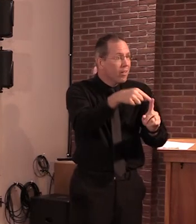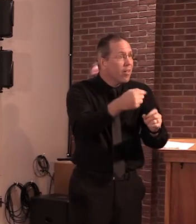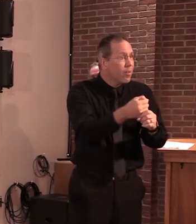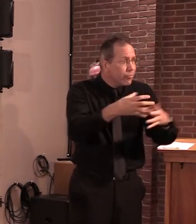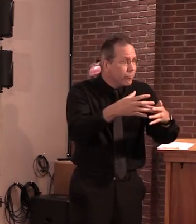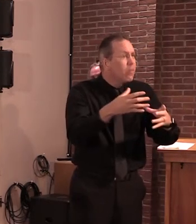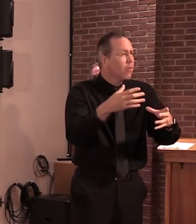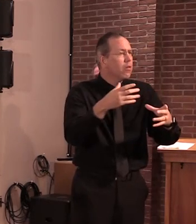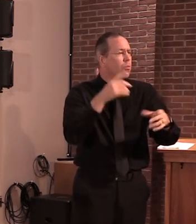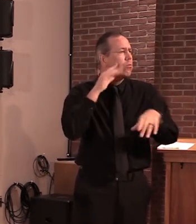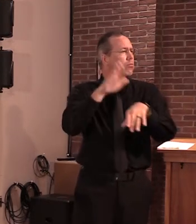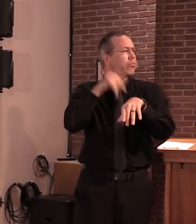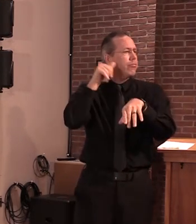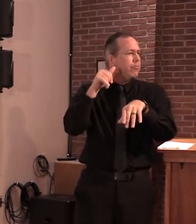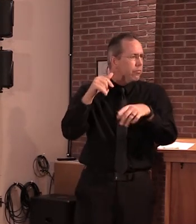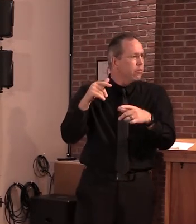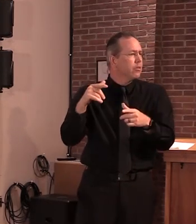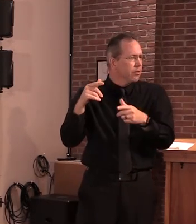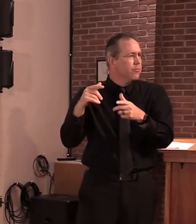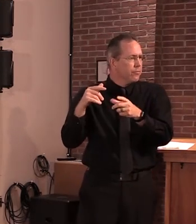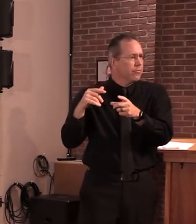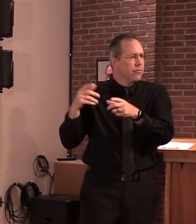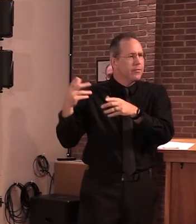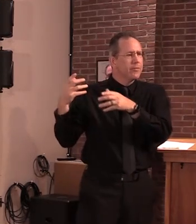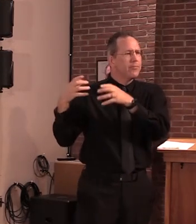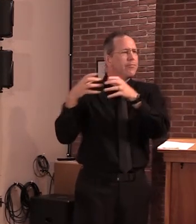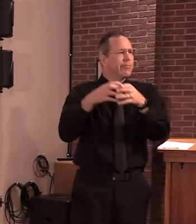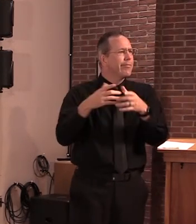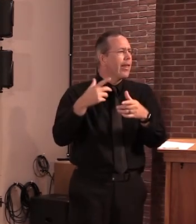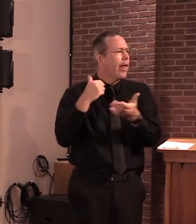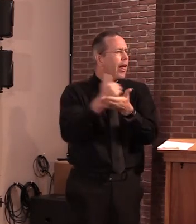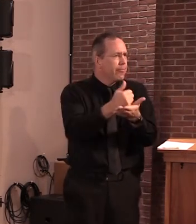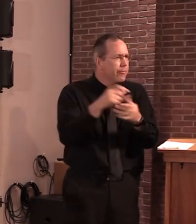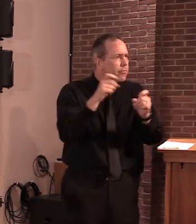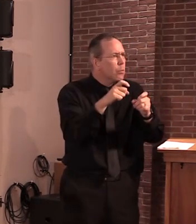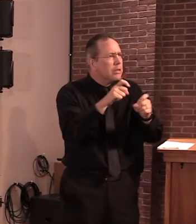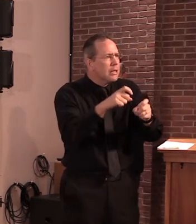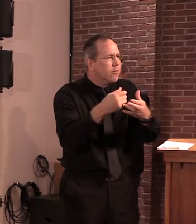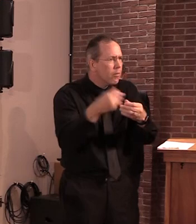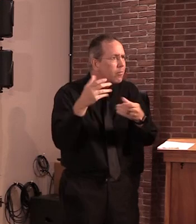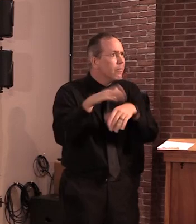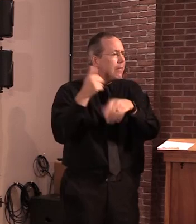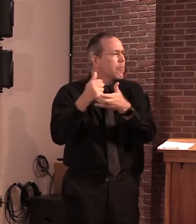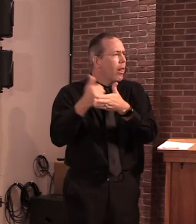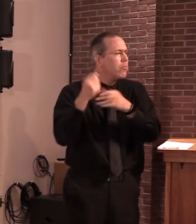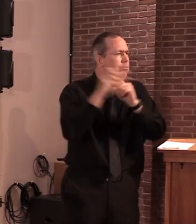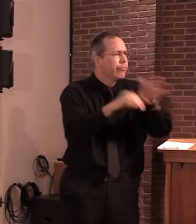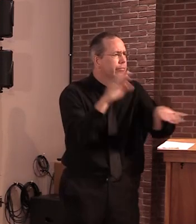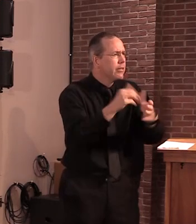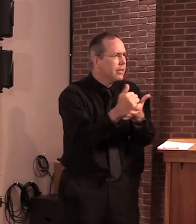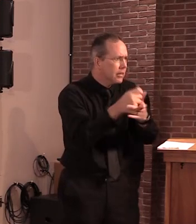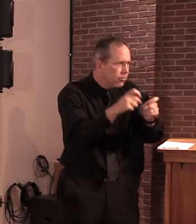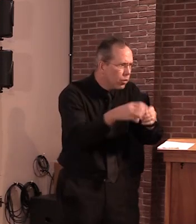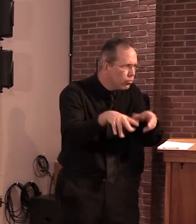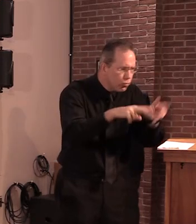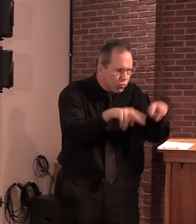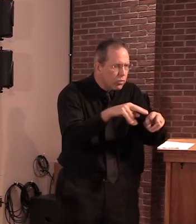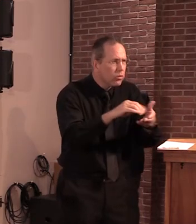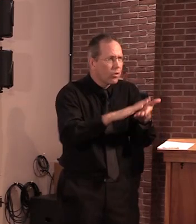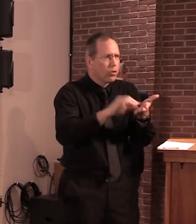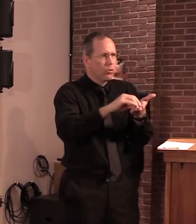would require some enhancement to testing, we would be there to partner with the college or